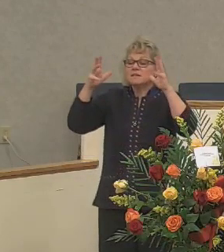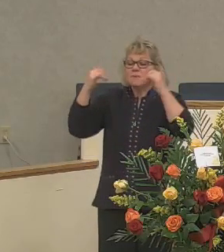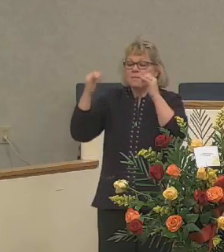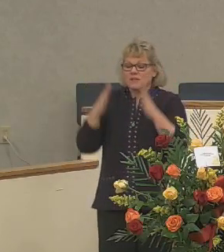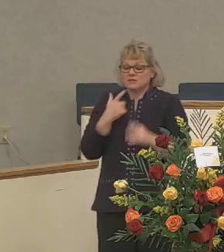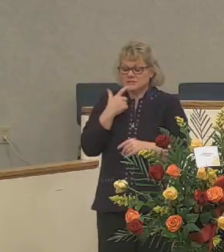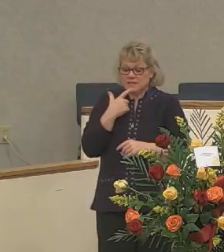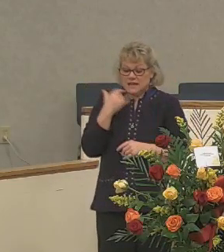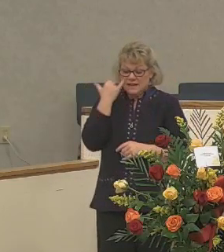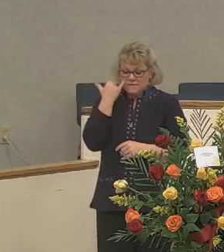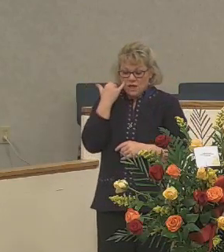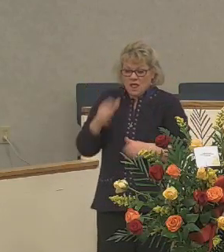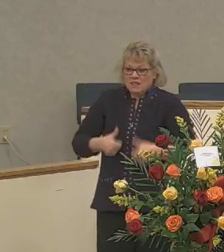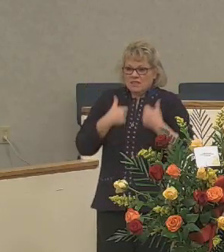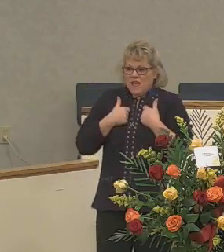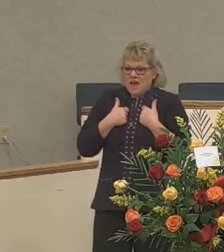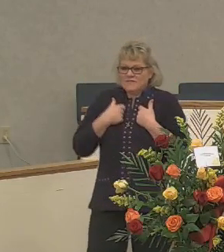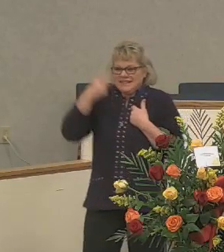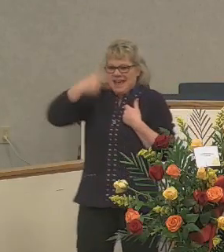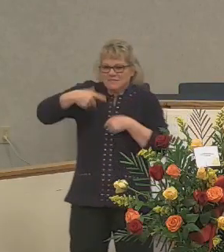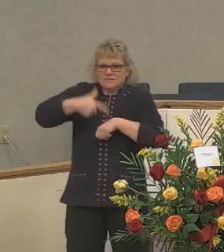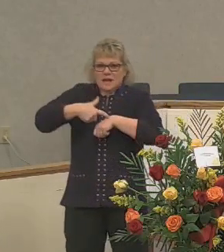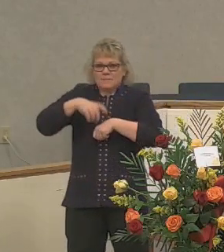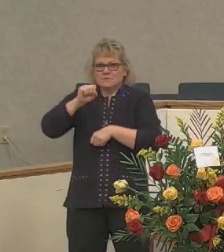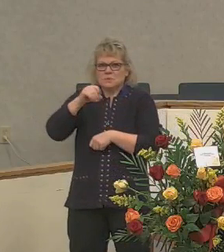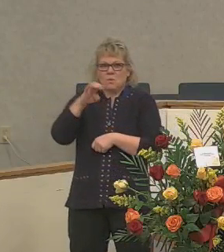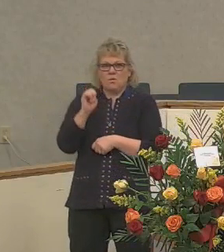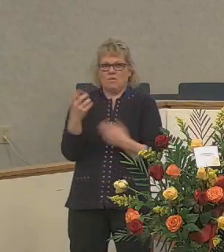meaningless statistic is the halftime score."